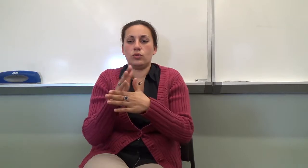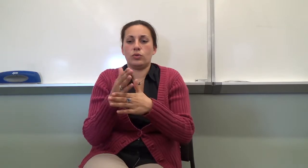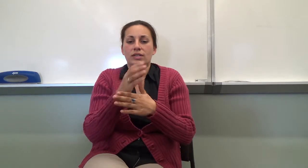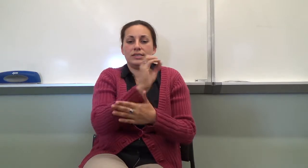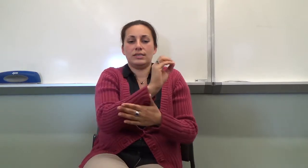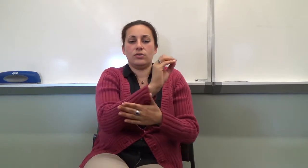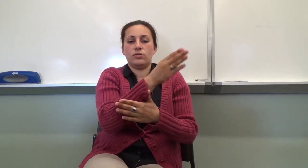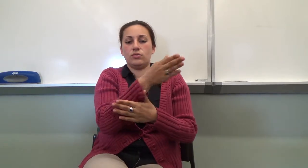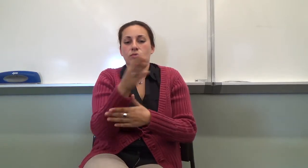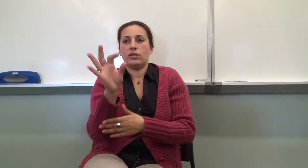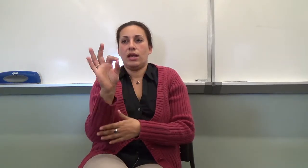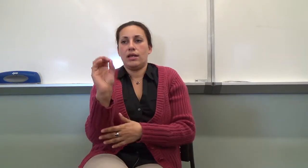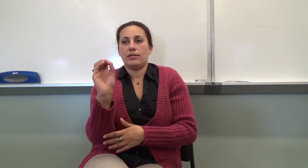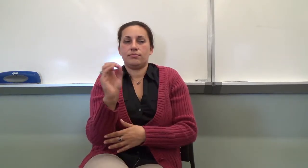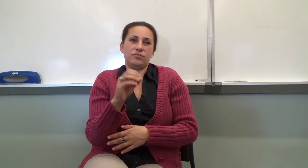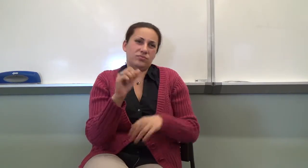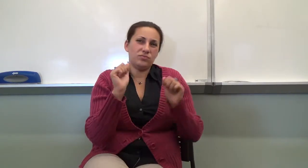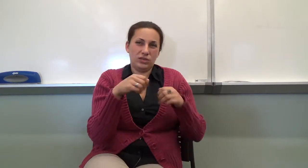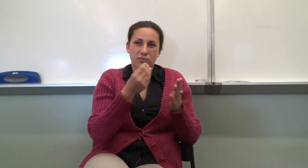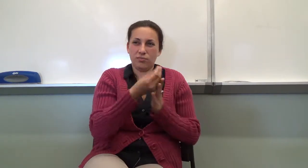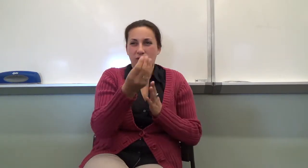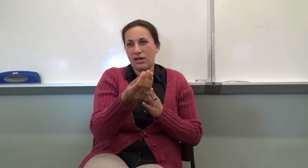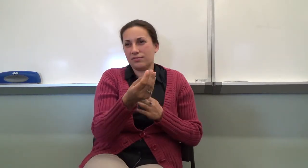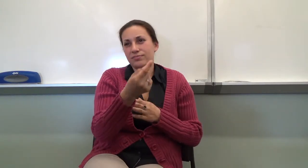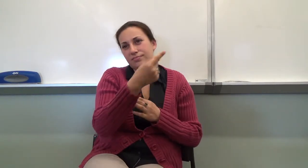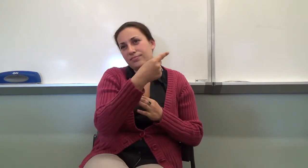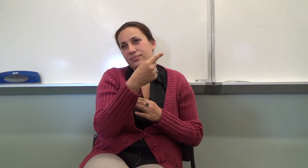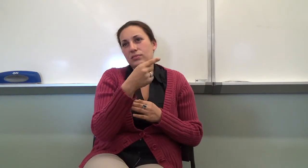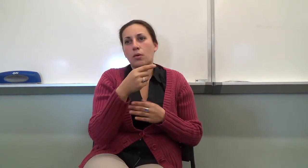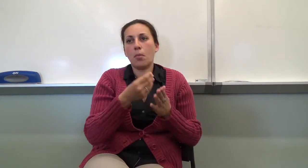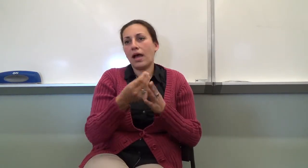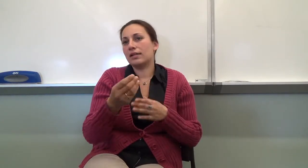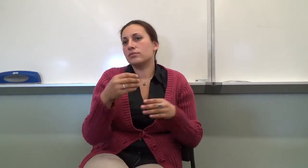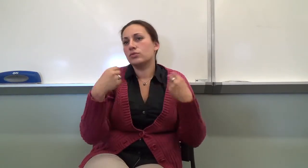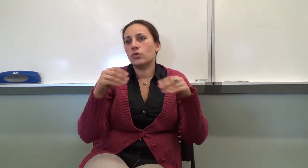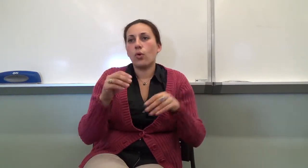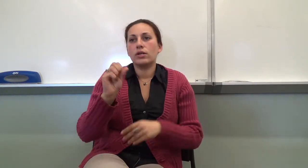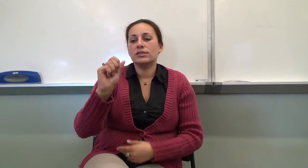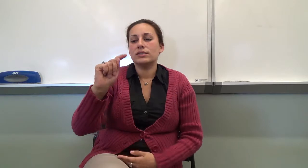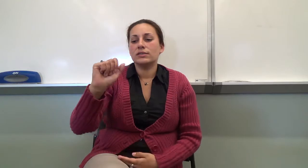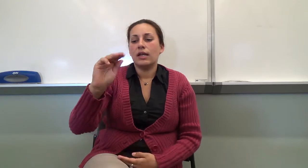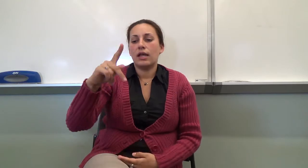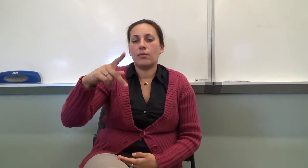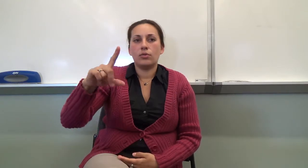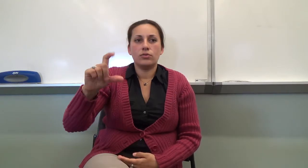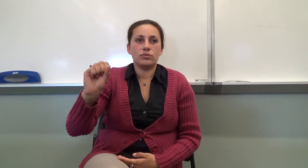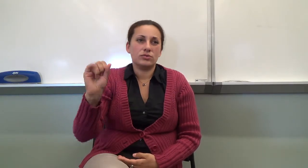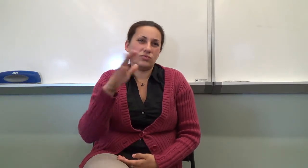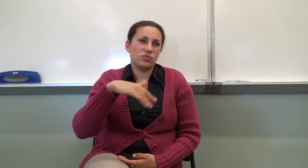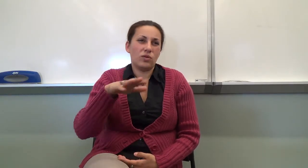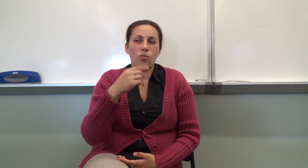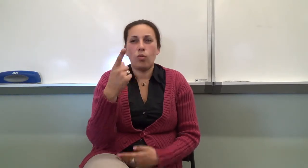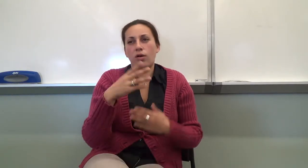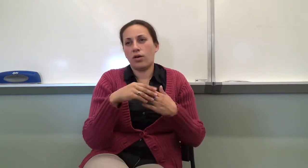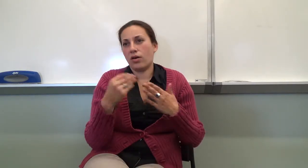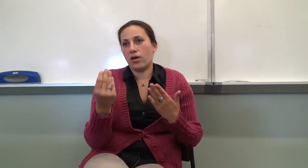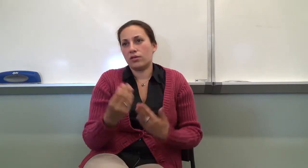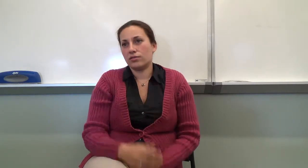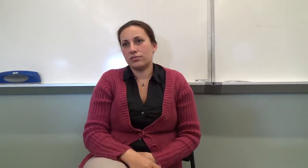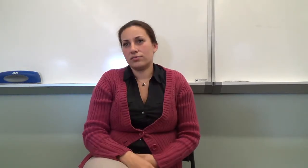You can get these, the Staples and places like that for about $1 if you want to help out in your homework